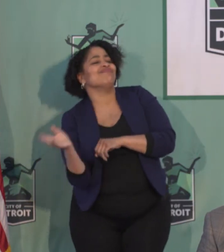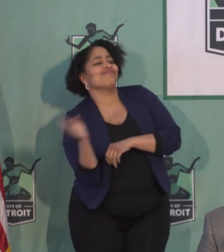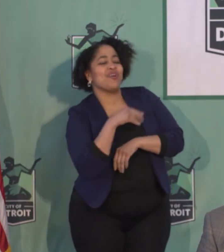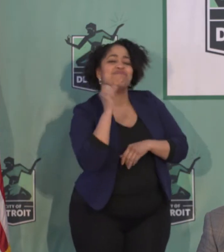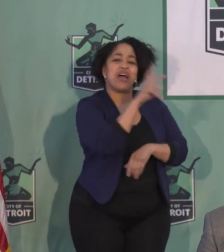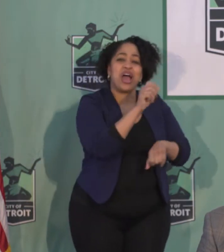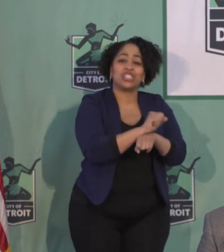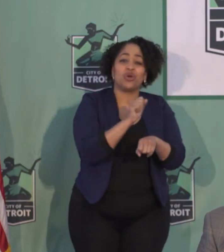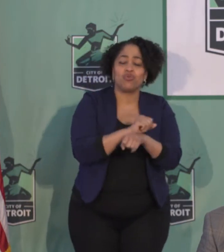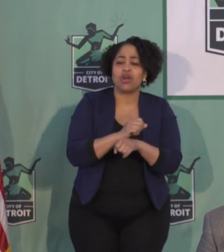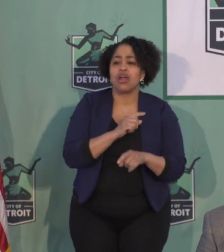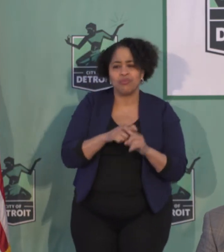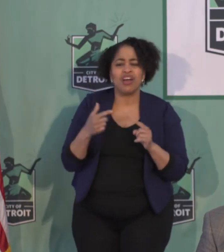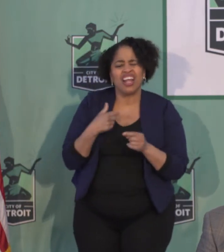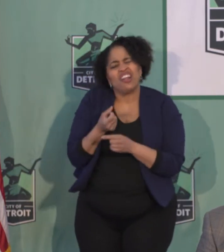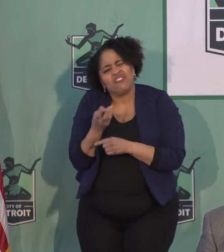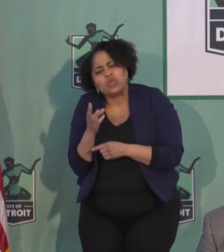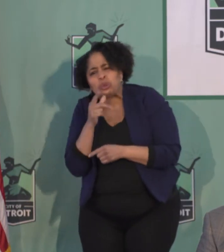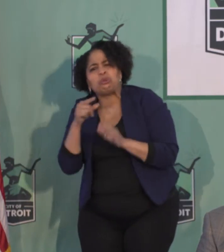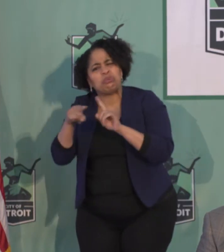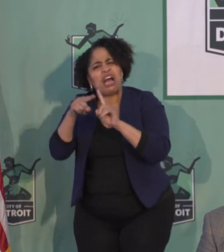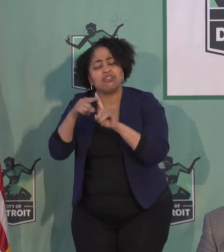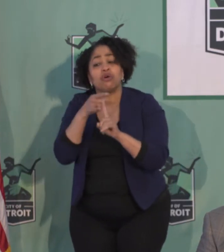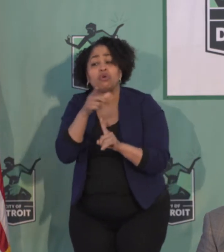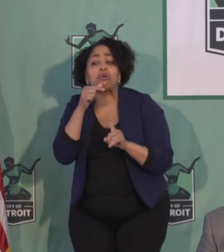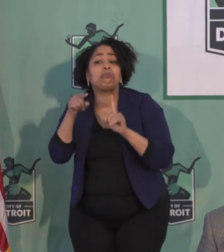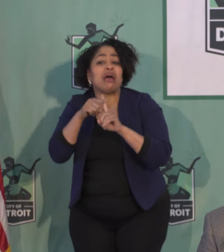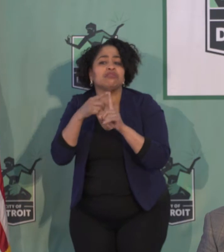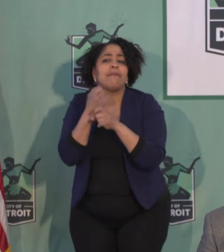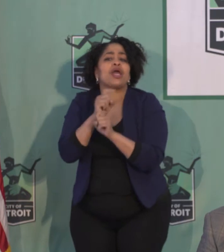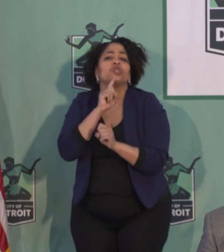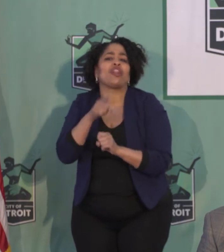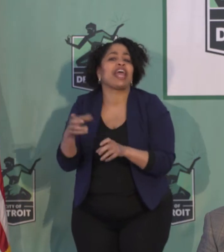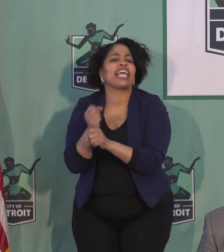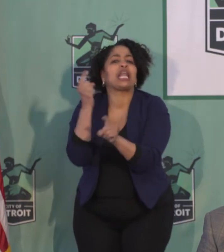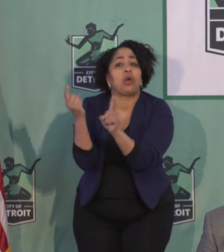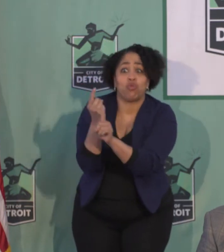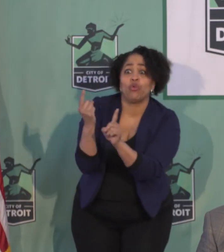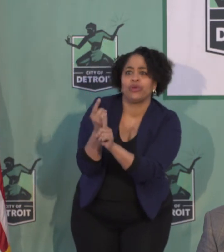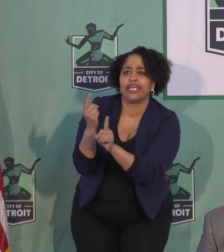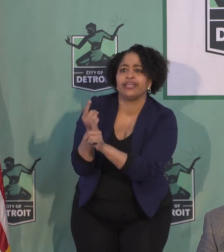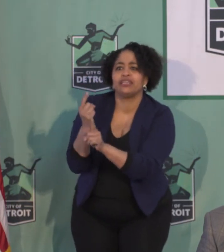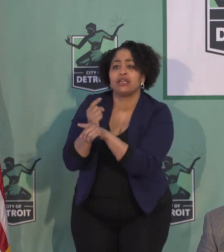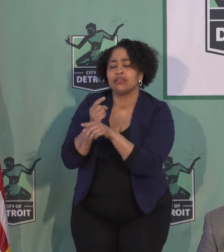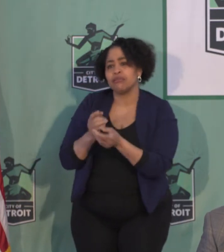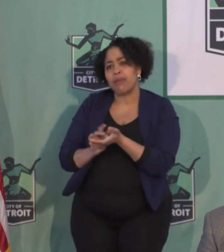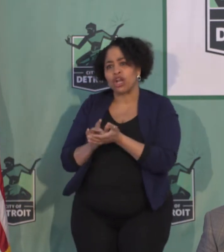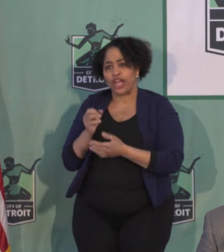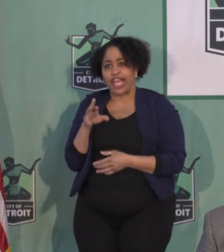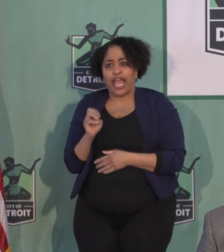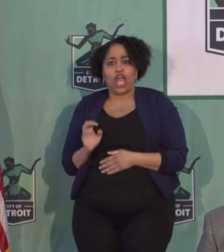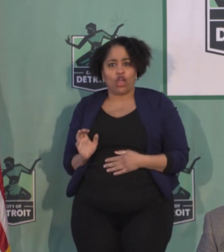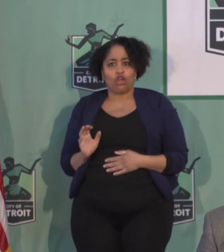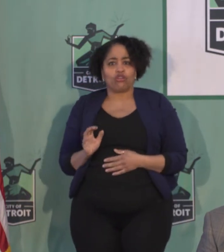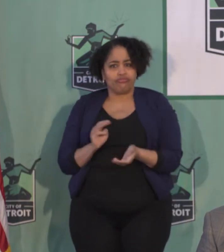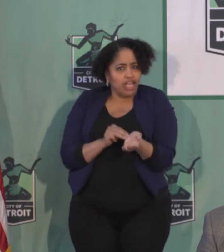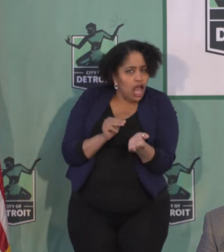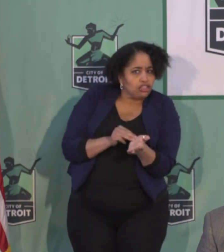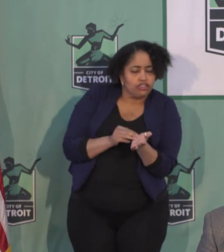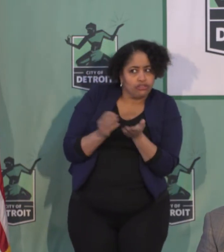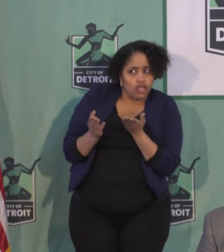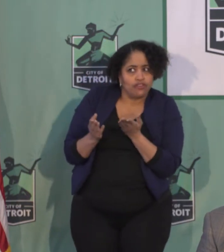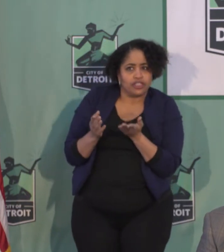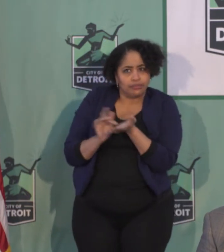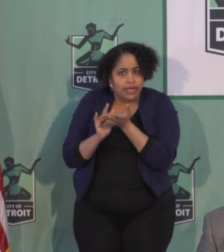majority are coming back negative. Those who came back positive, we're making sure they get appropriate medical care, and we'll be